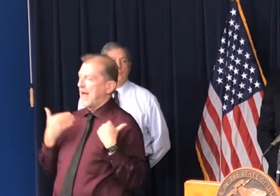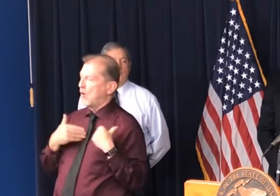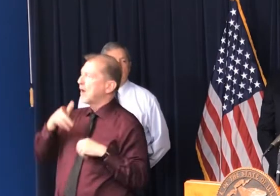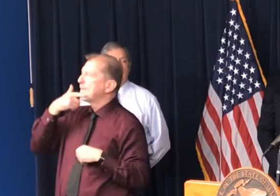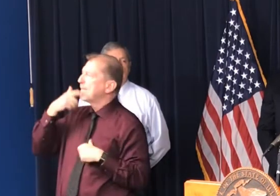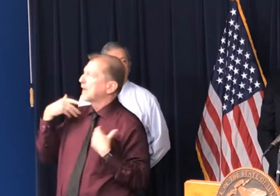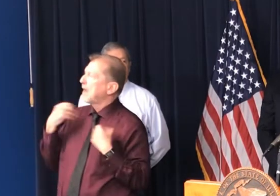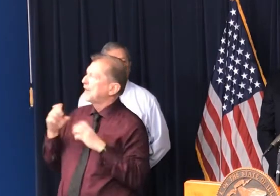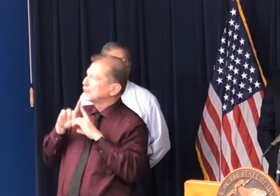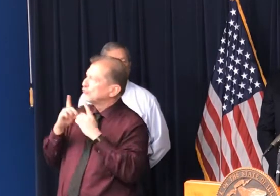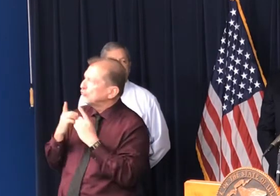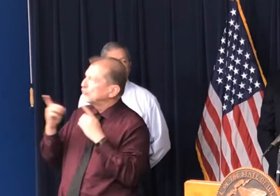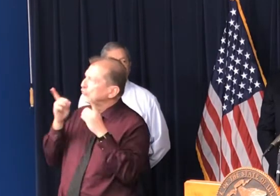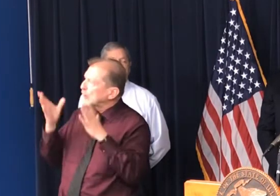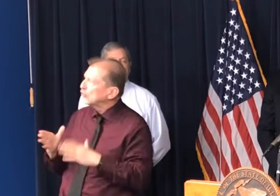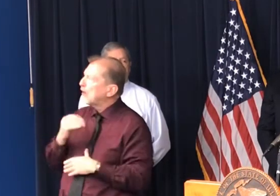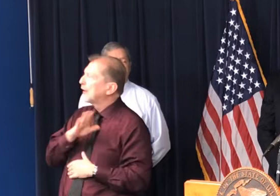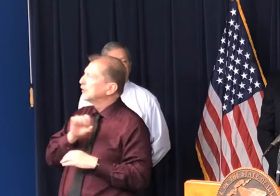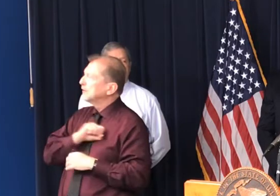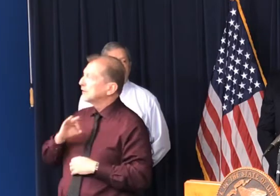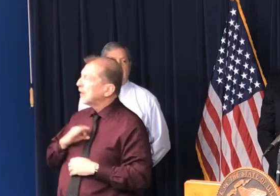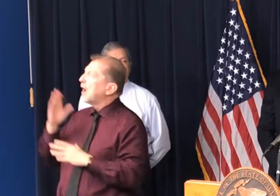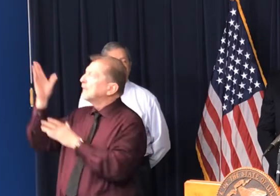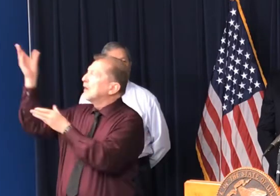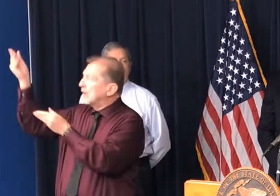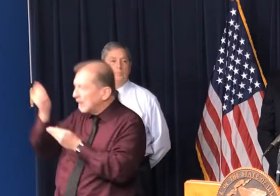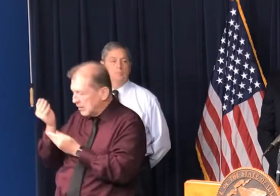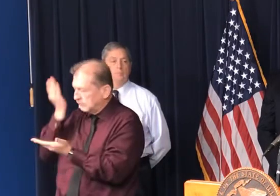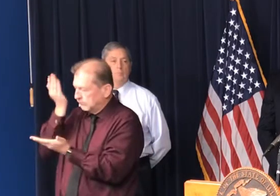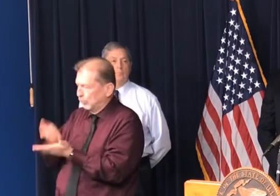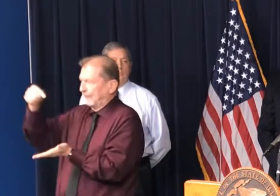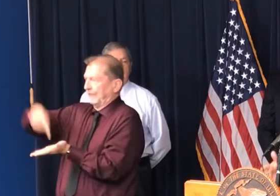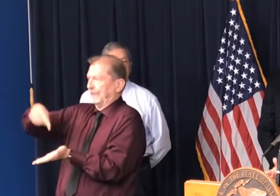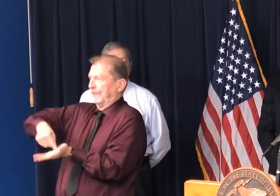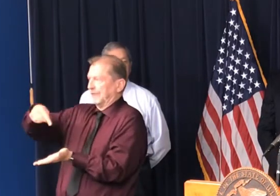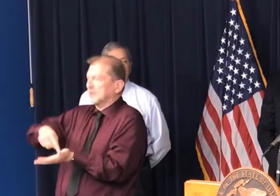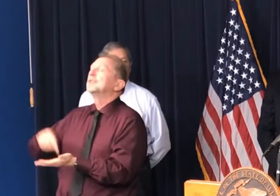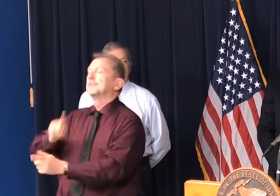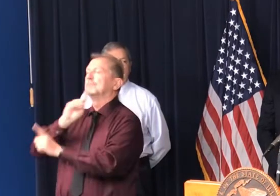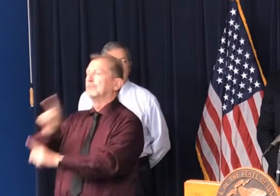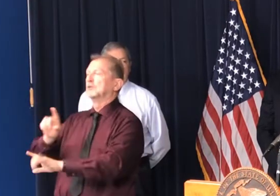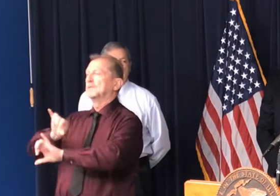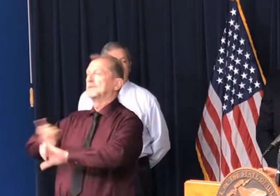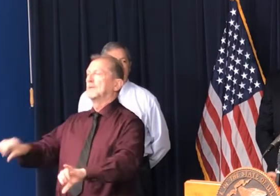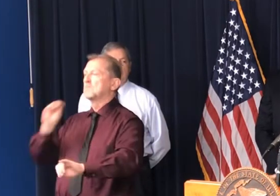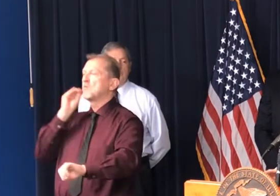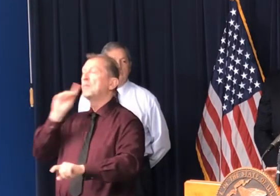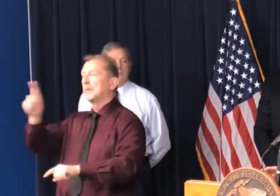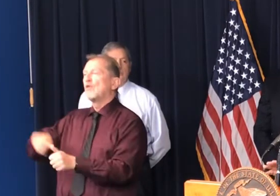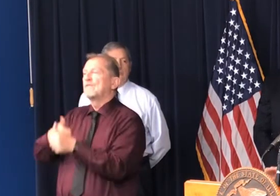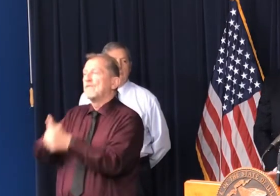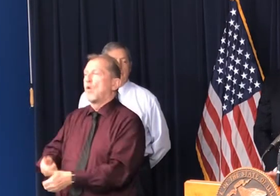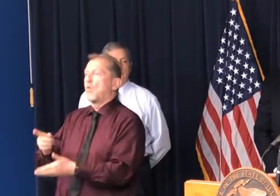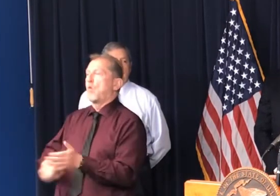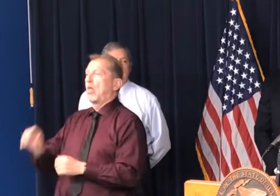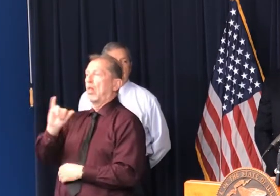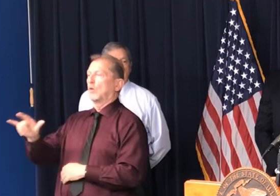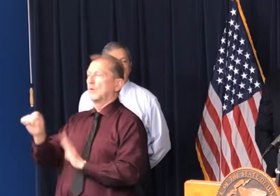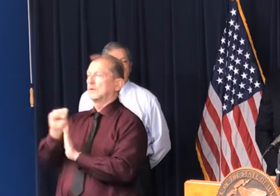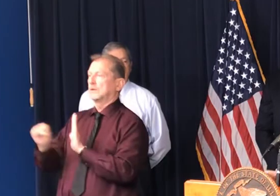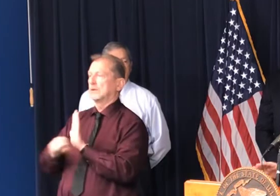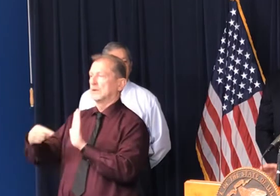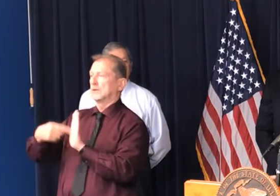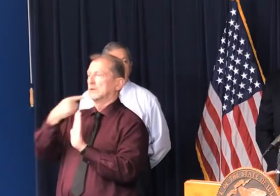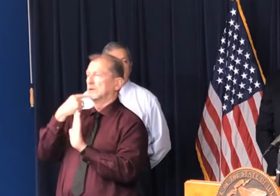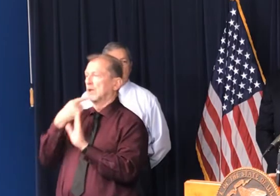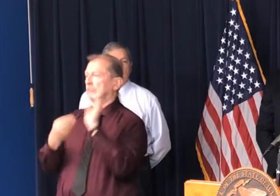director and her staff, and on the statisticians and those who are modelers. And we're doing what